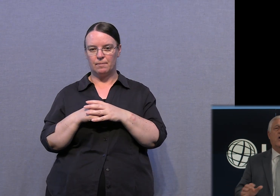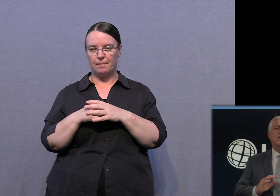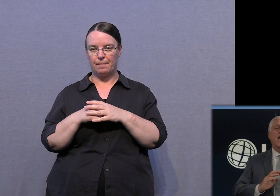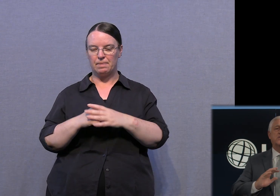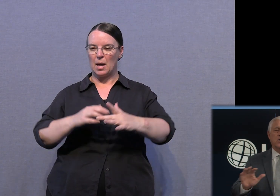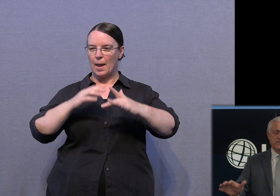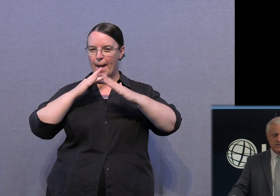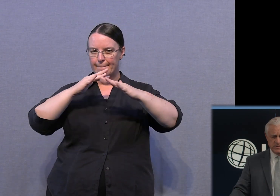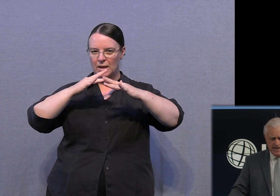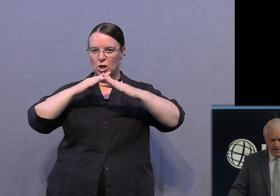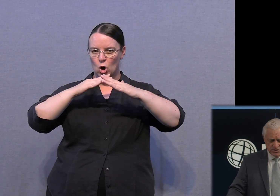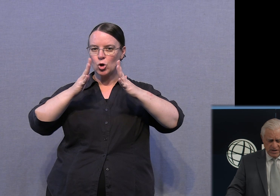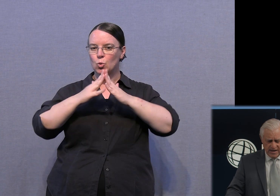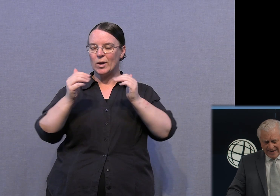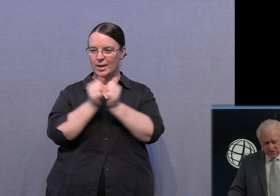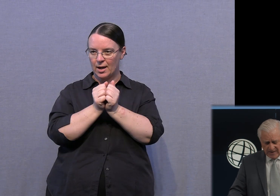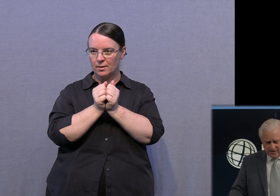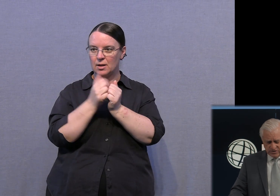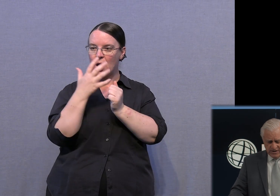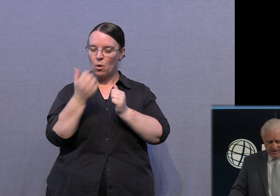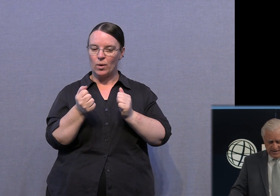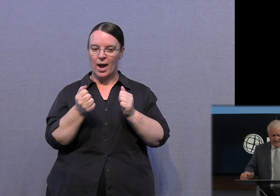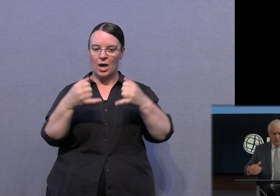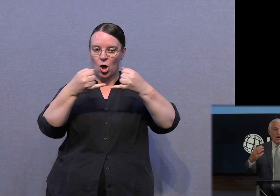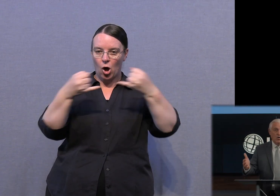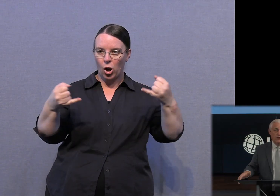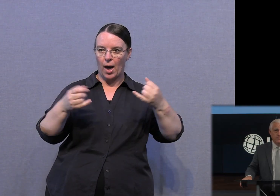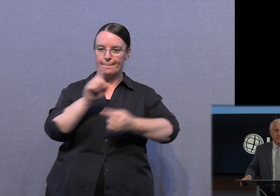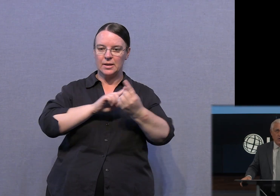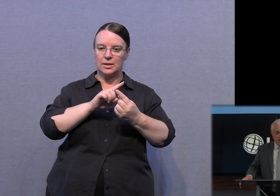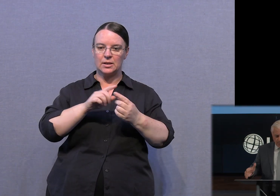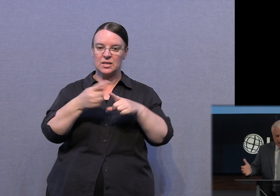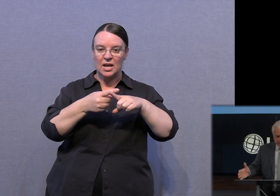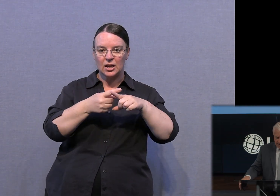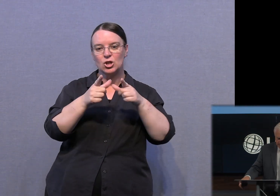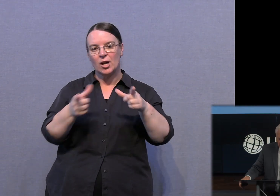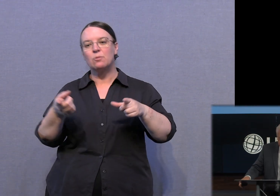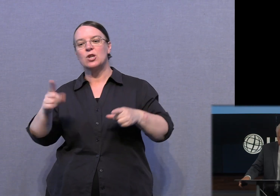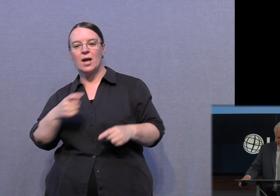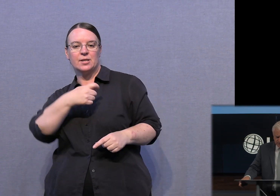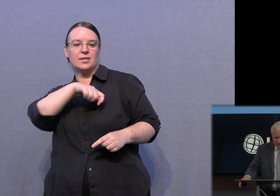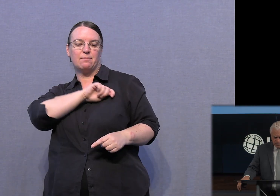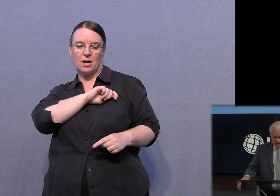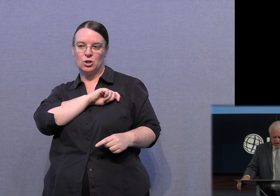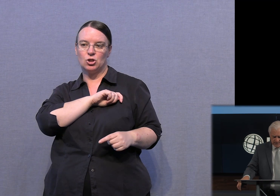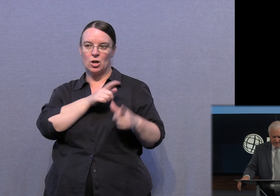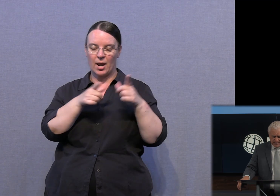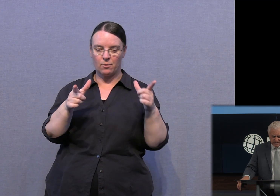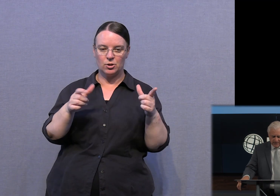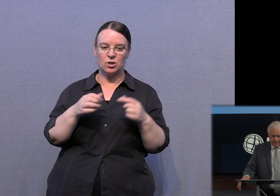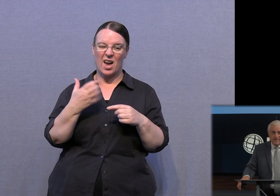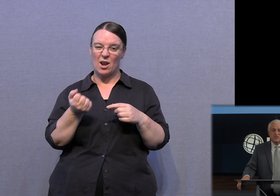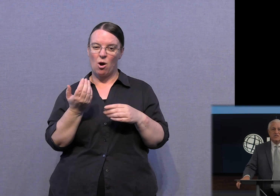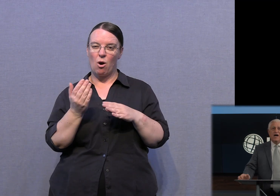to do online services in English and Spanish. Again, well over or approximately 100,000 views and